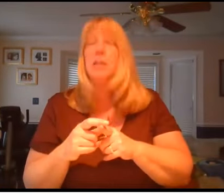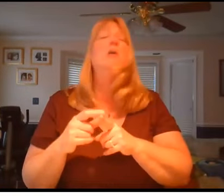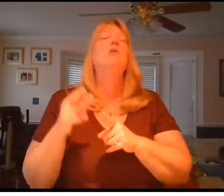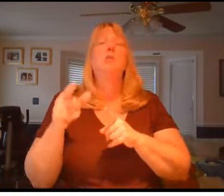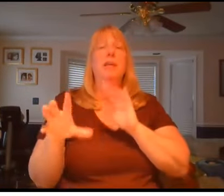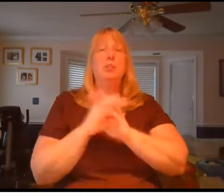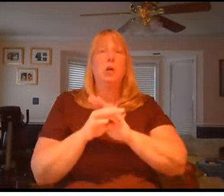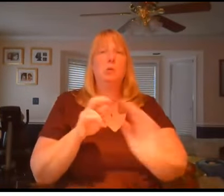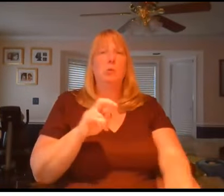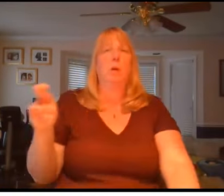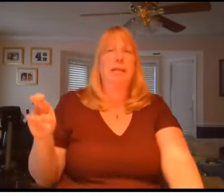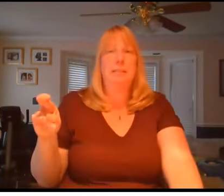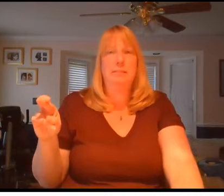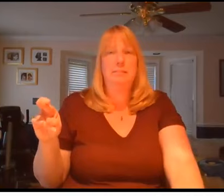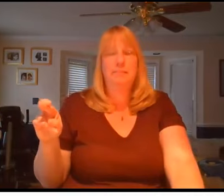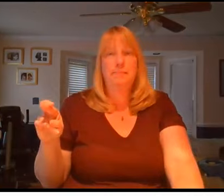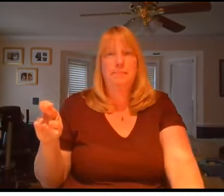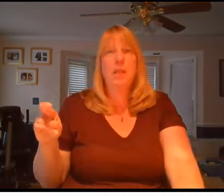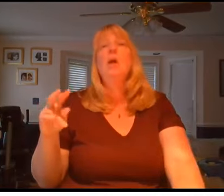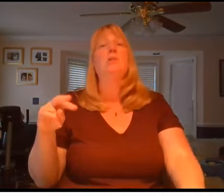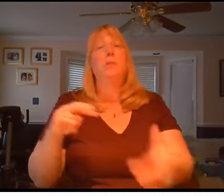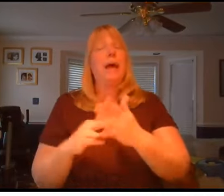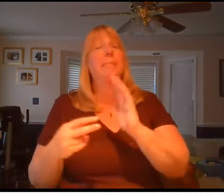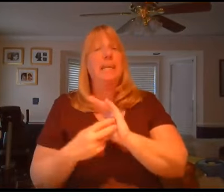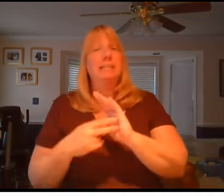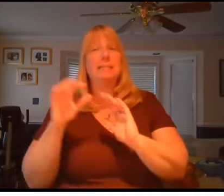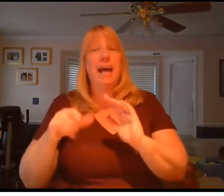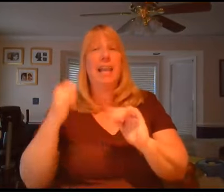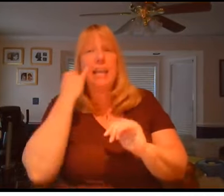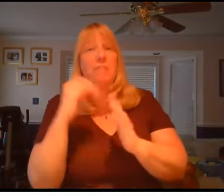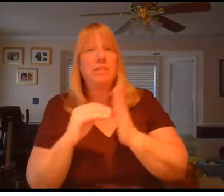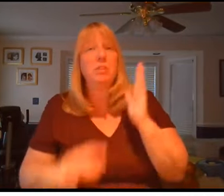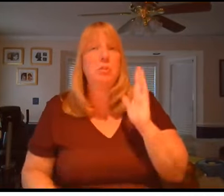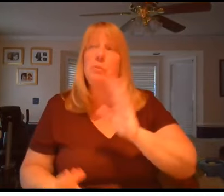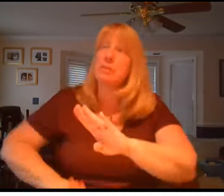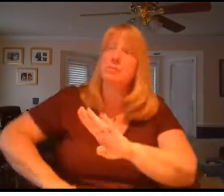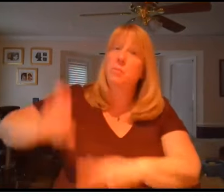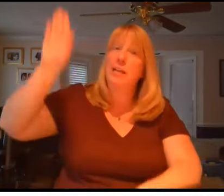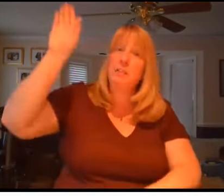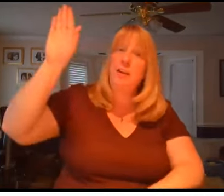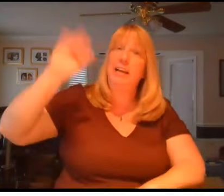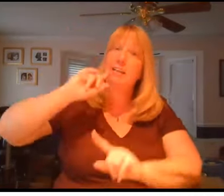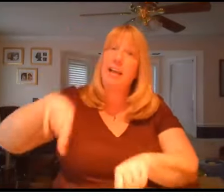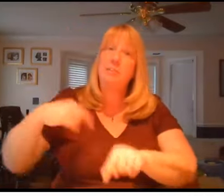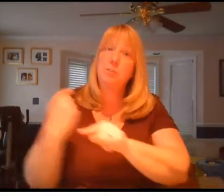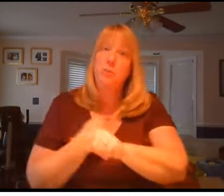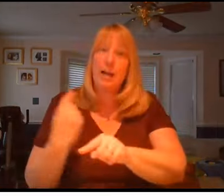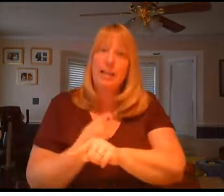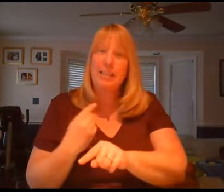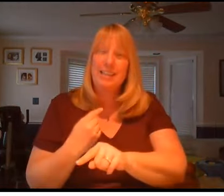don't have different signs because there's only one word. So that's right as in opposite of left. So when